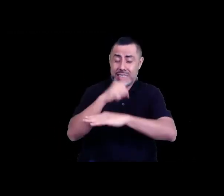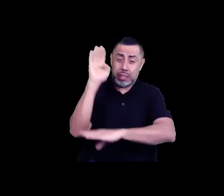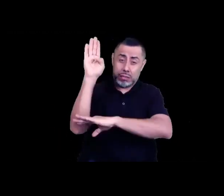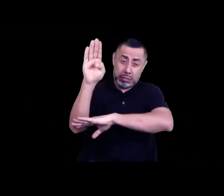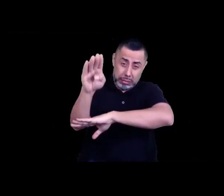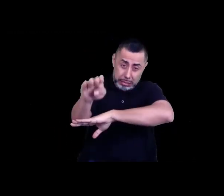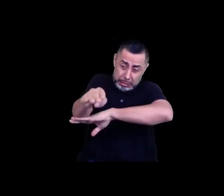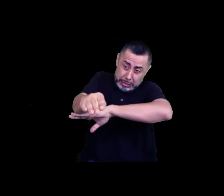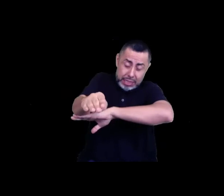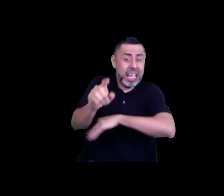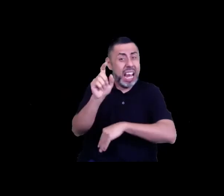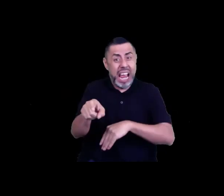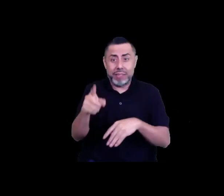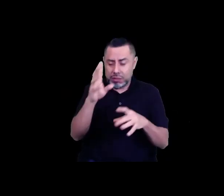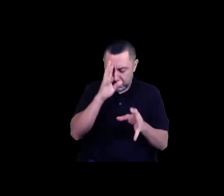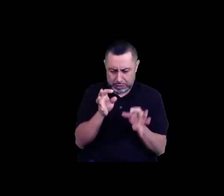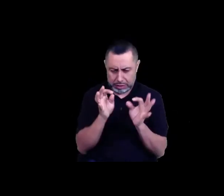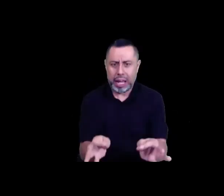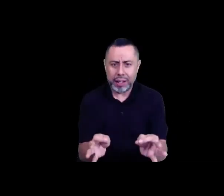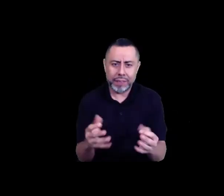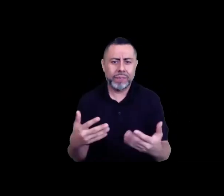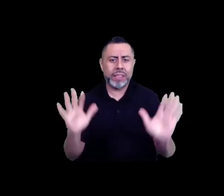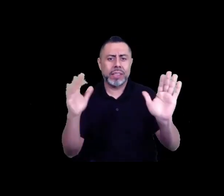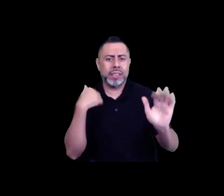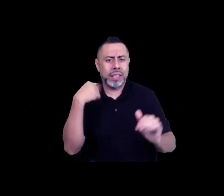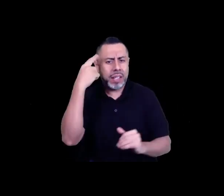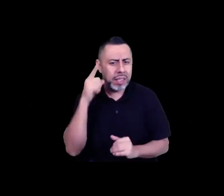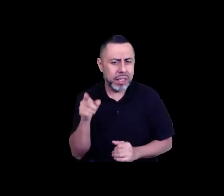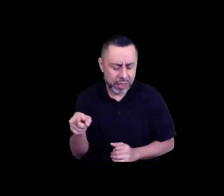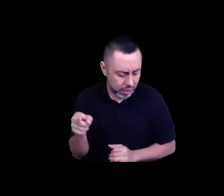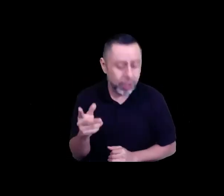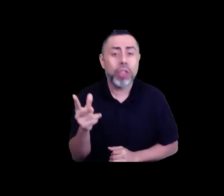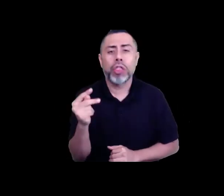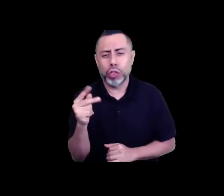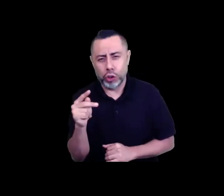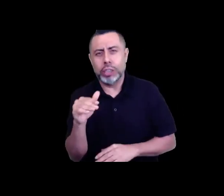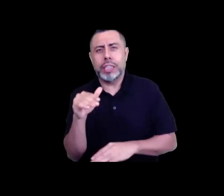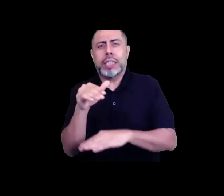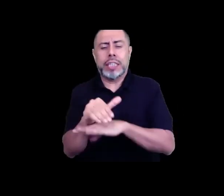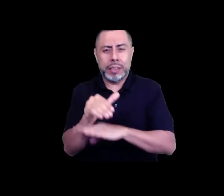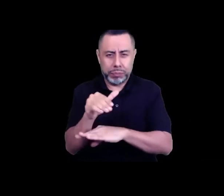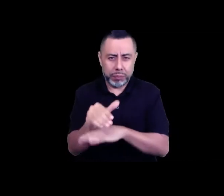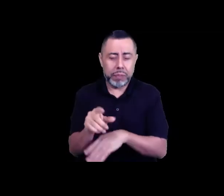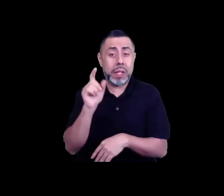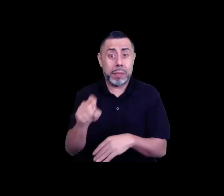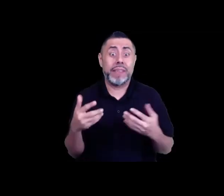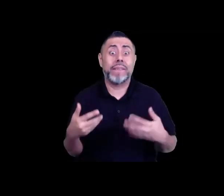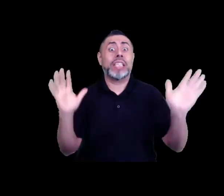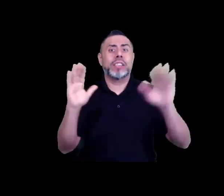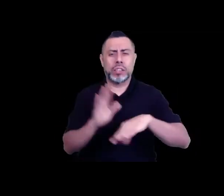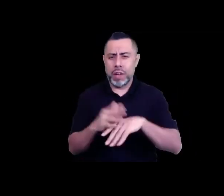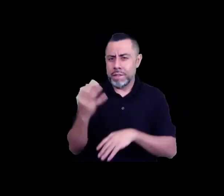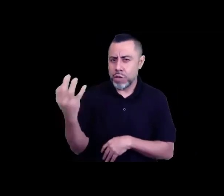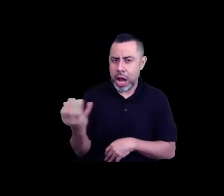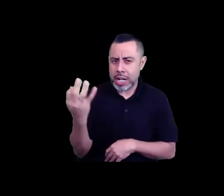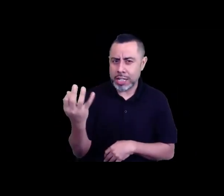decision to be done, this was on a Thursday night. And we had to be done before Friday. And